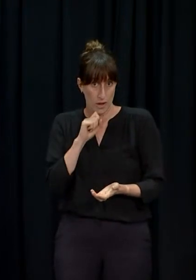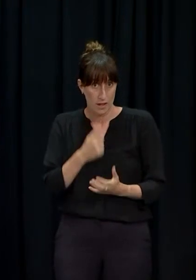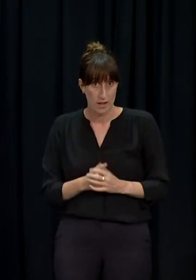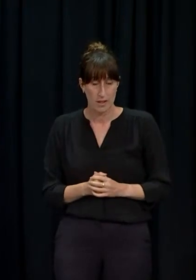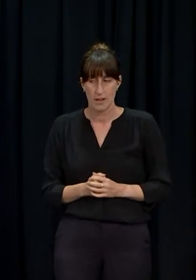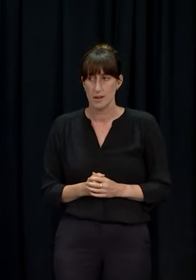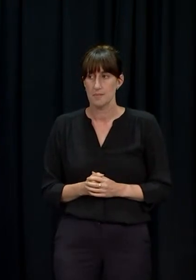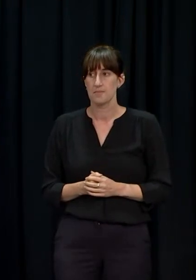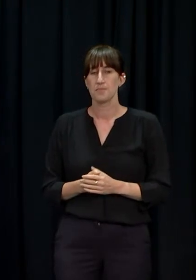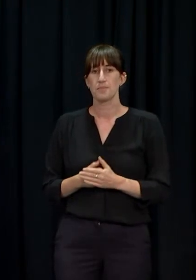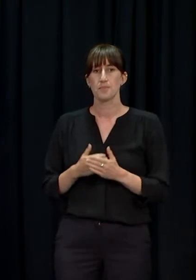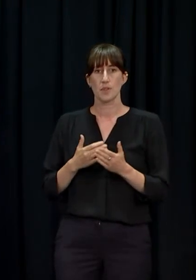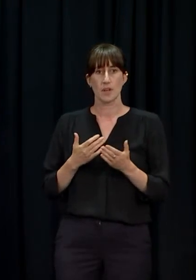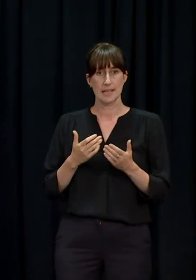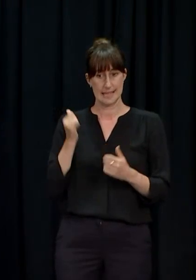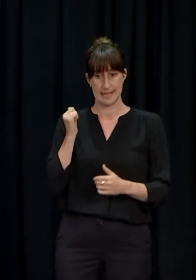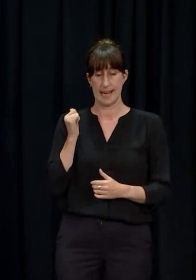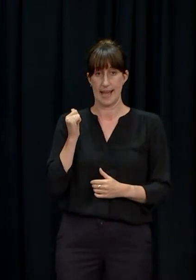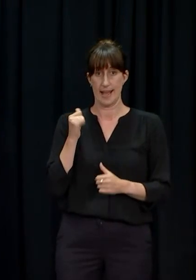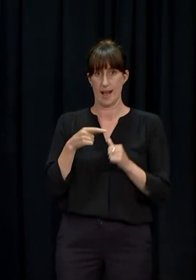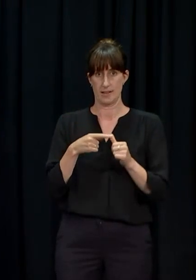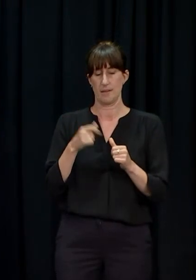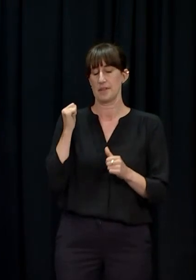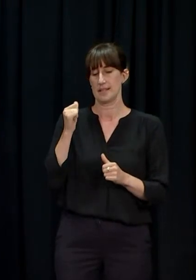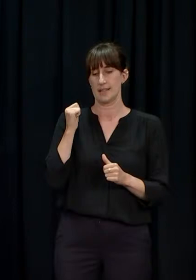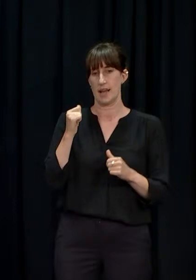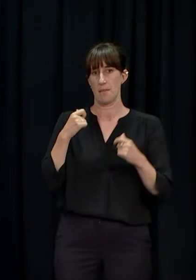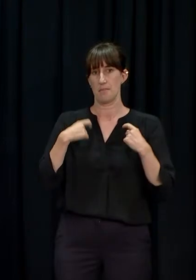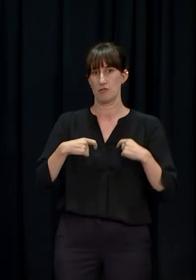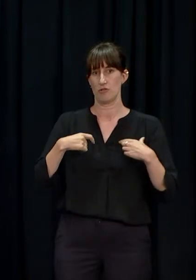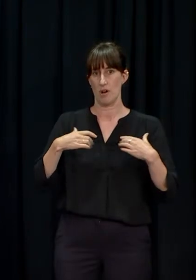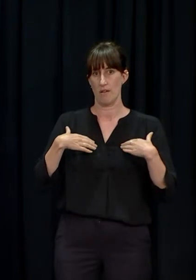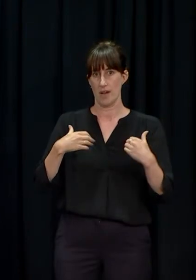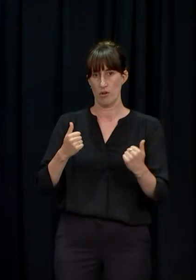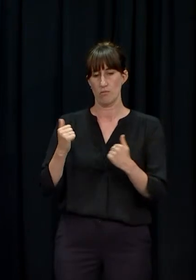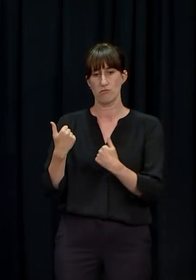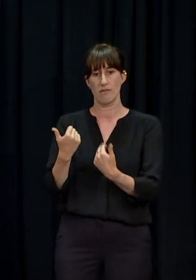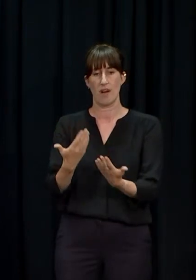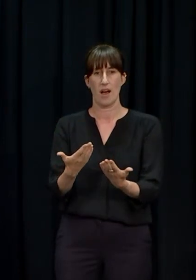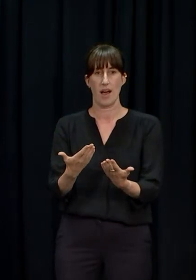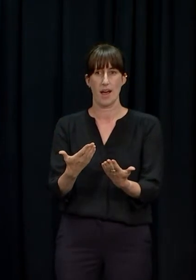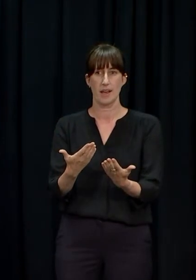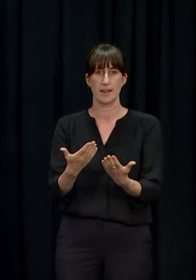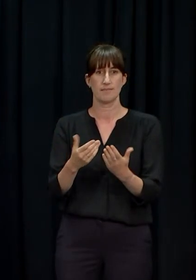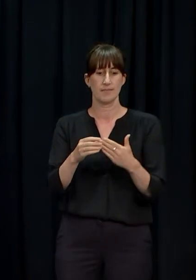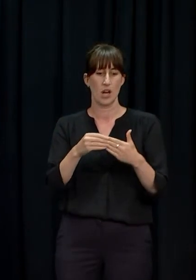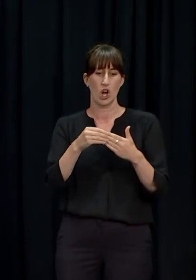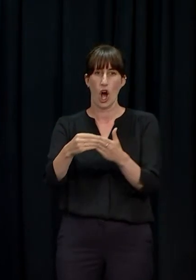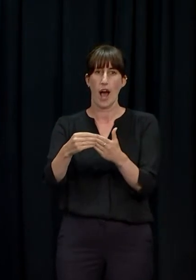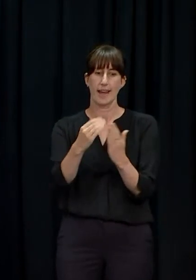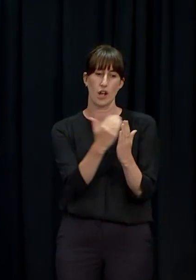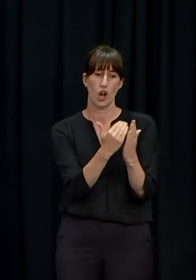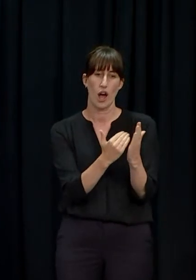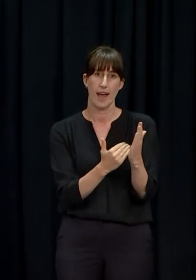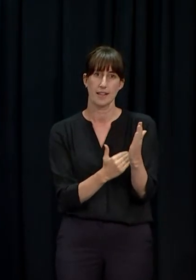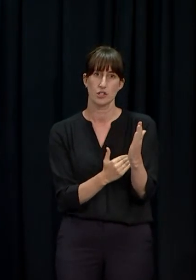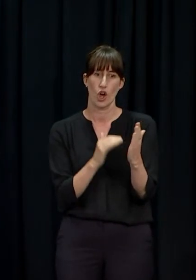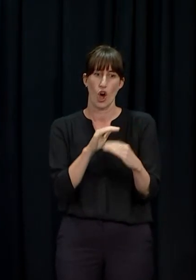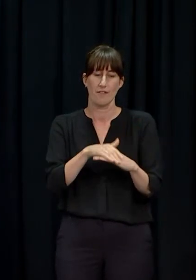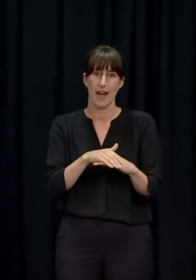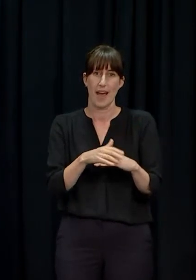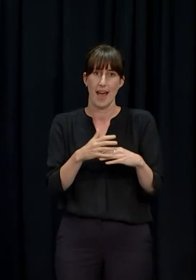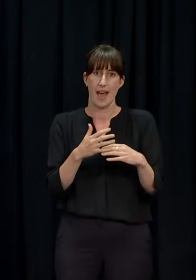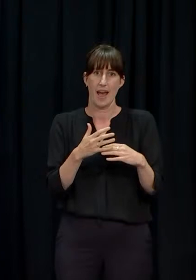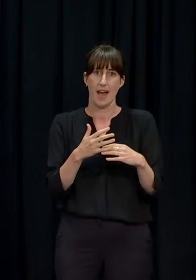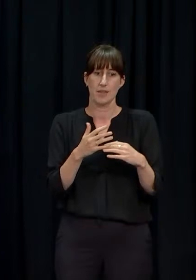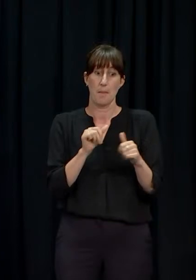released guidance on how to make the best of a on the best mask that can